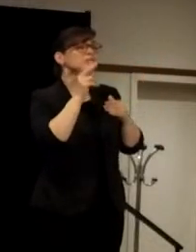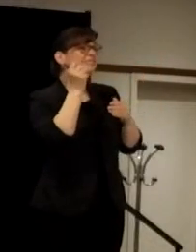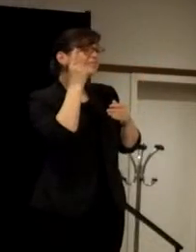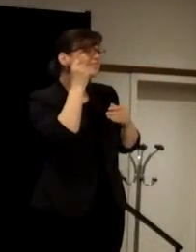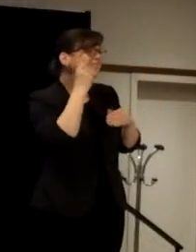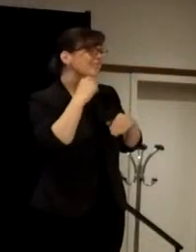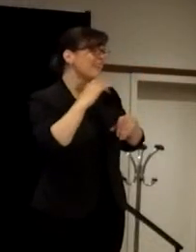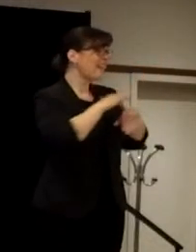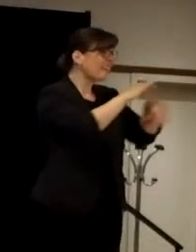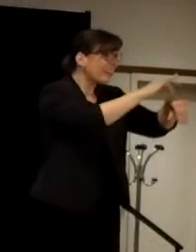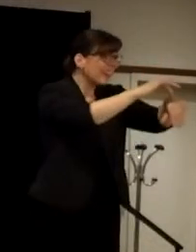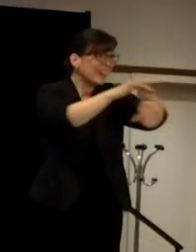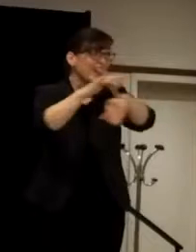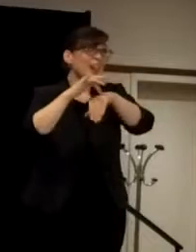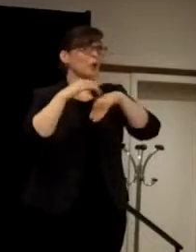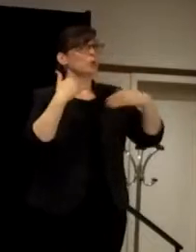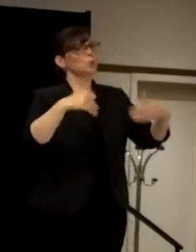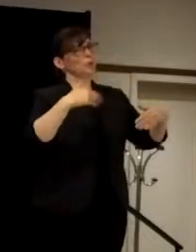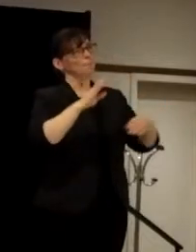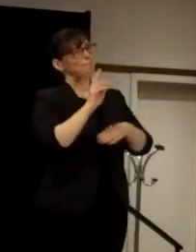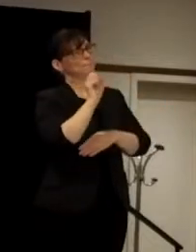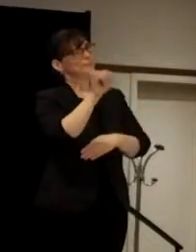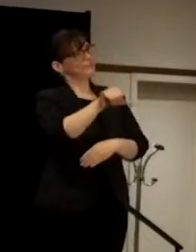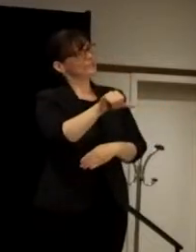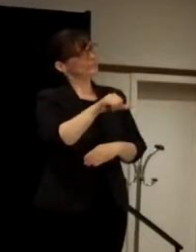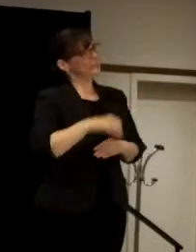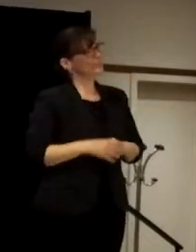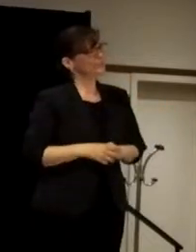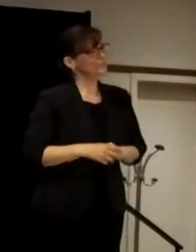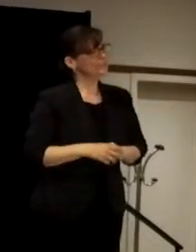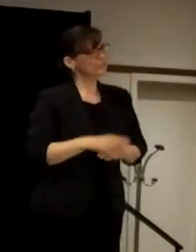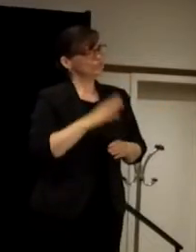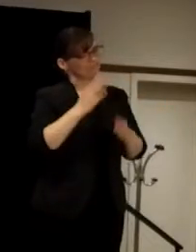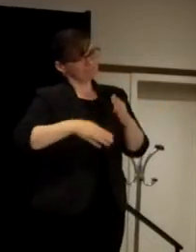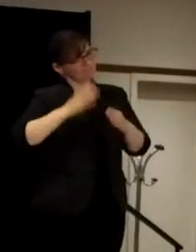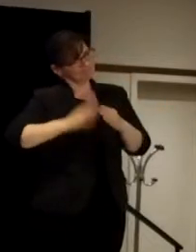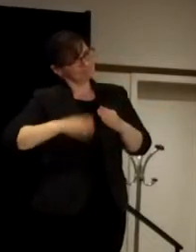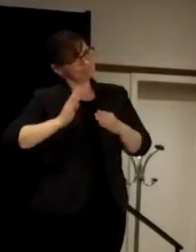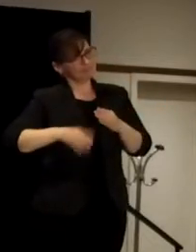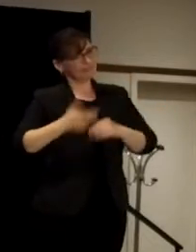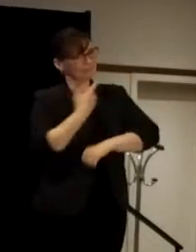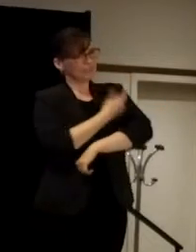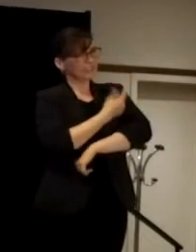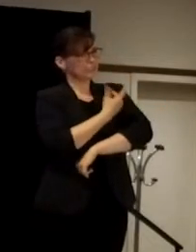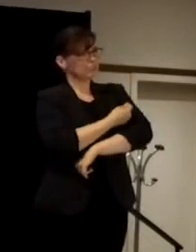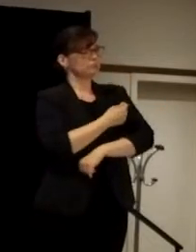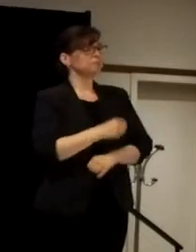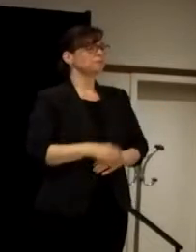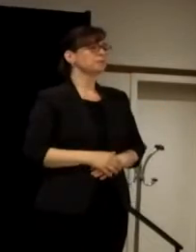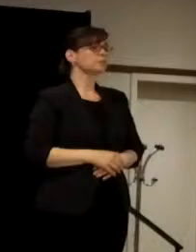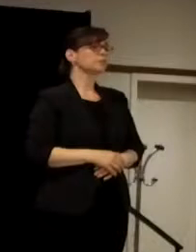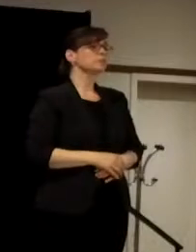the various high schools to get this done. And there is more, your doctor's